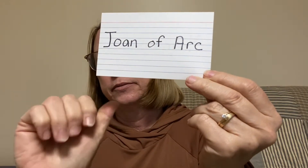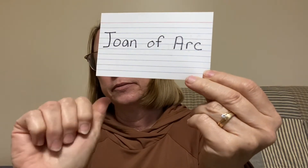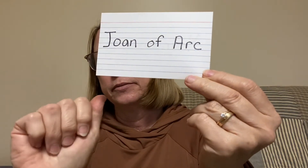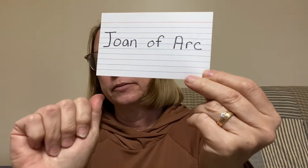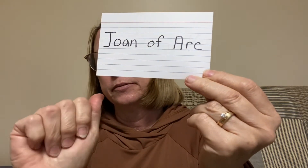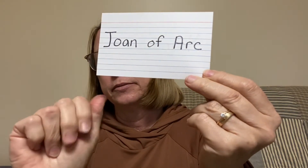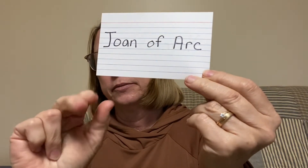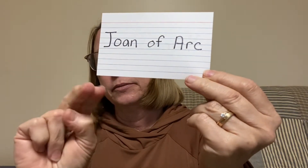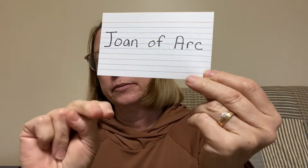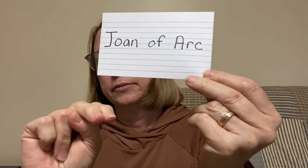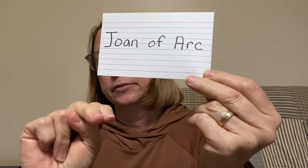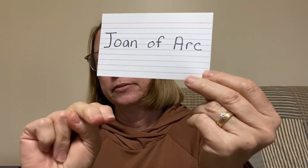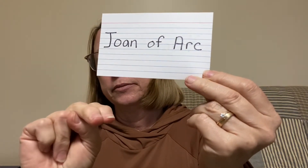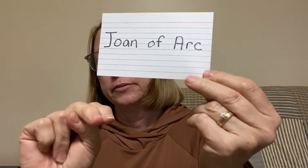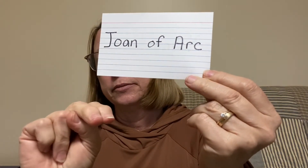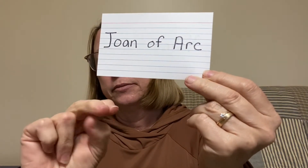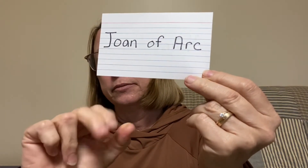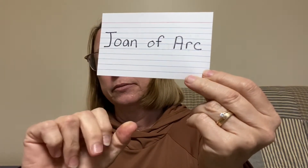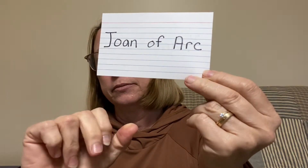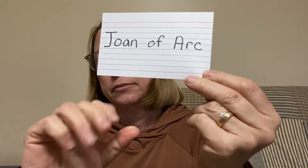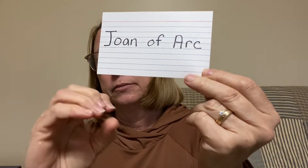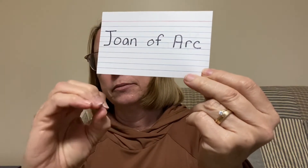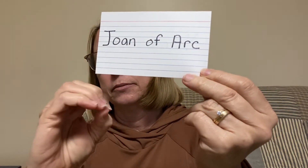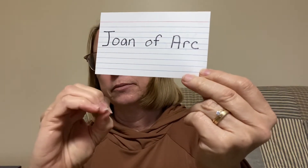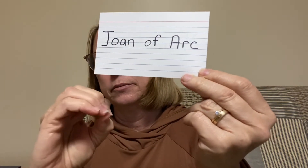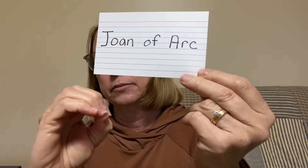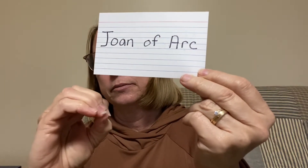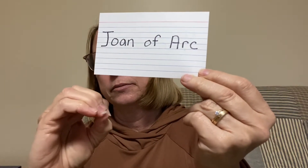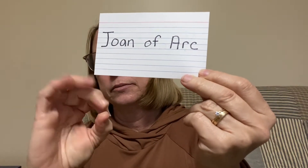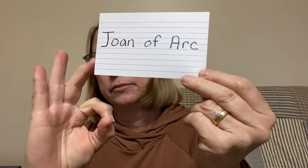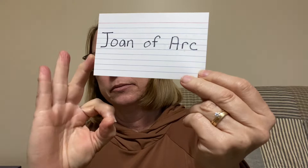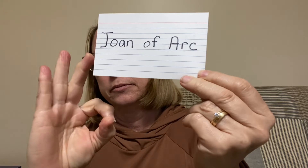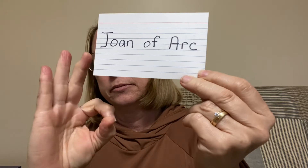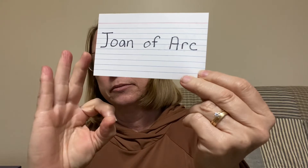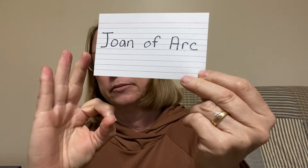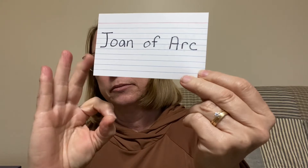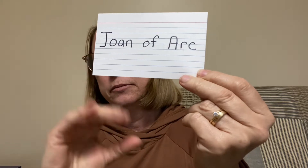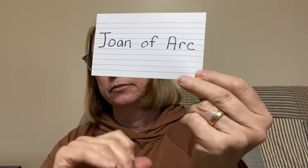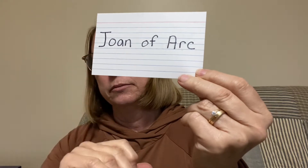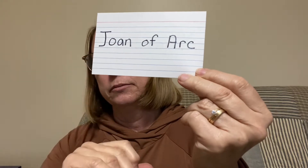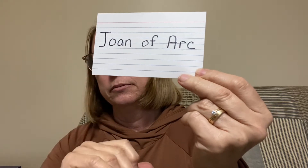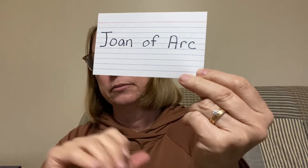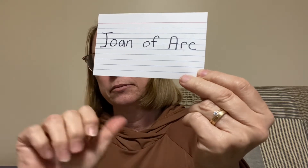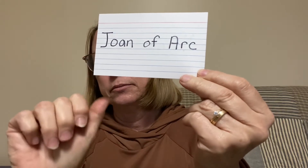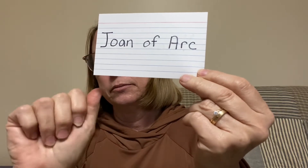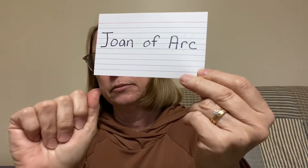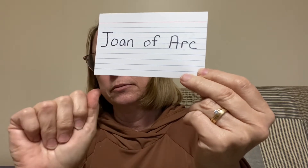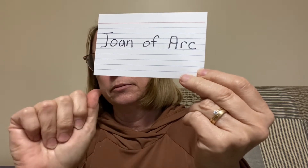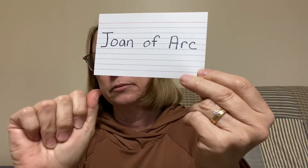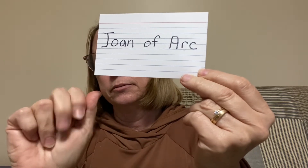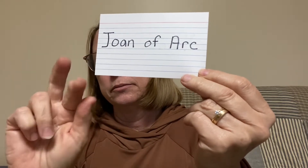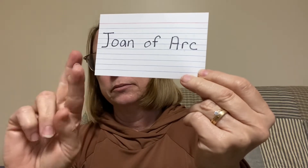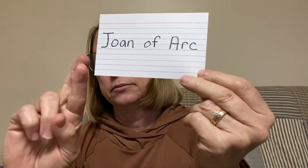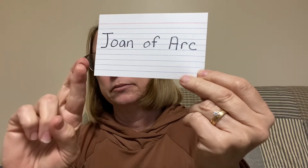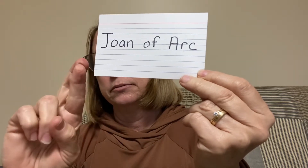happened if it had not been for the bravery of a young girl, and